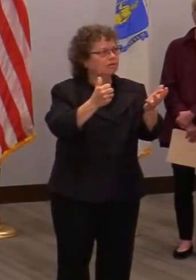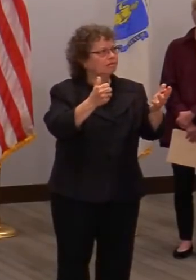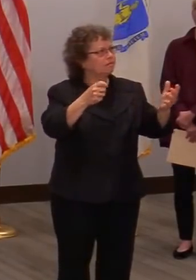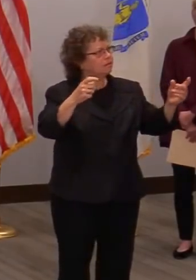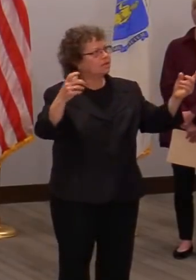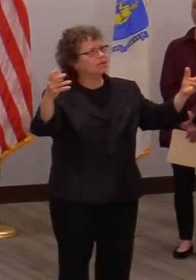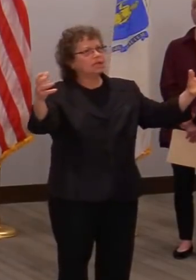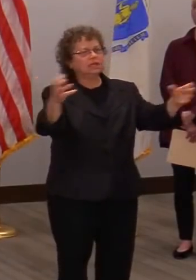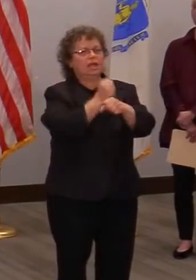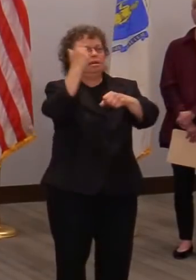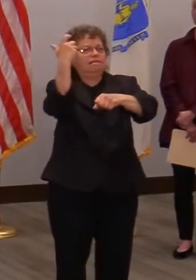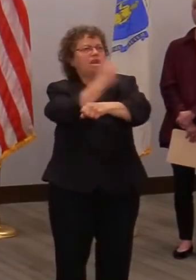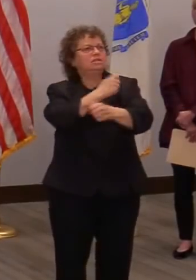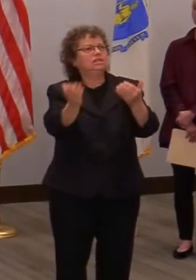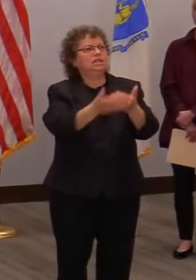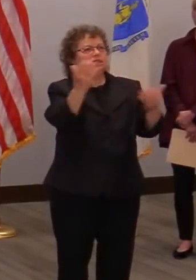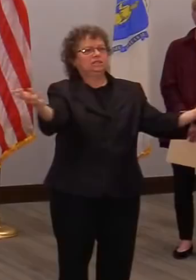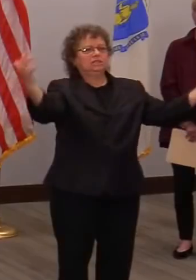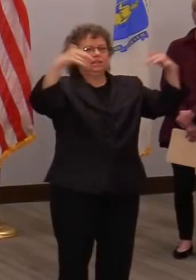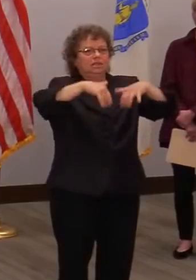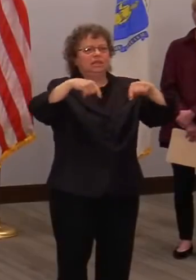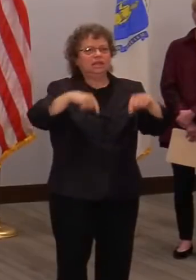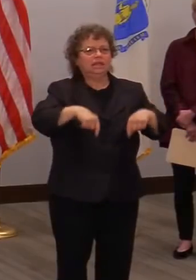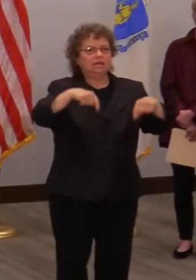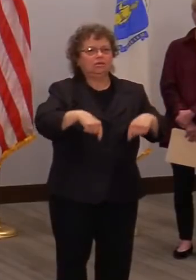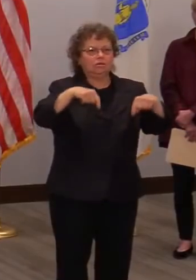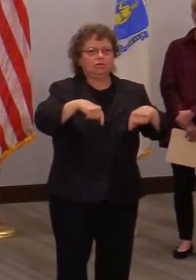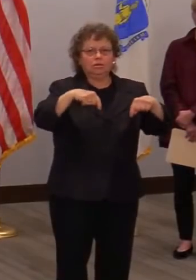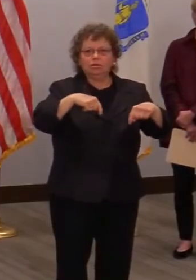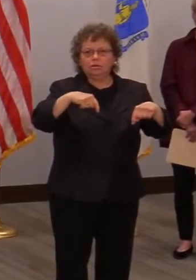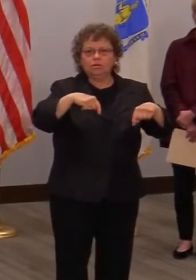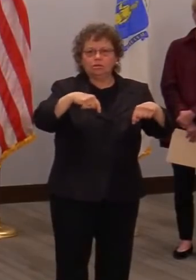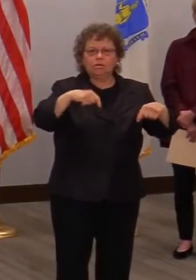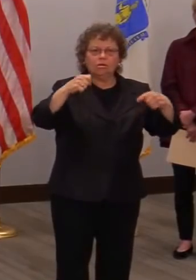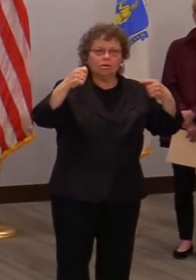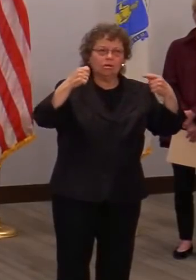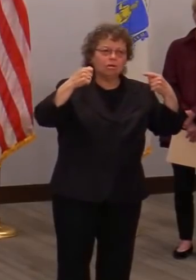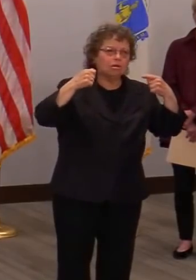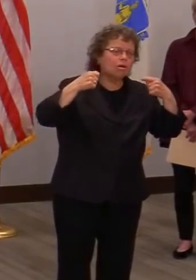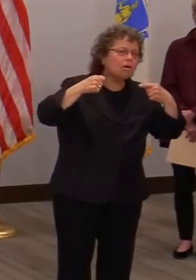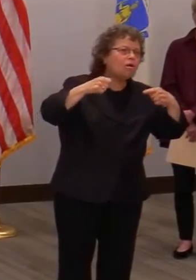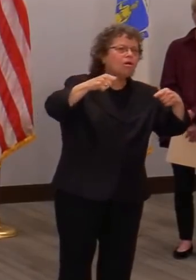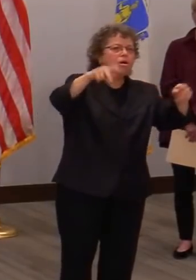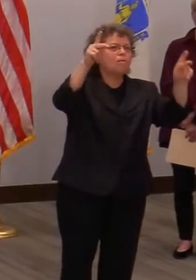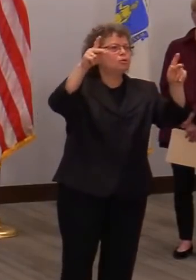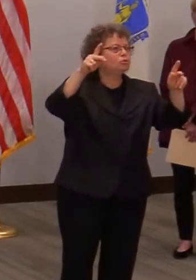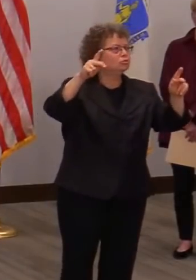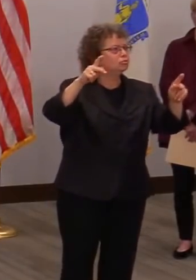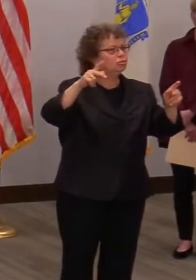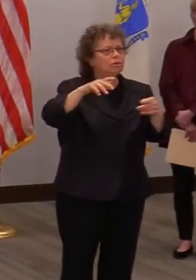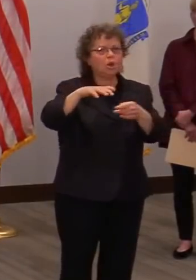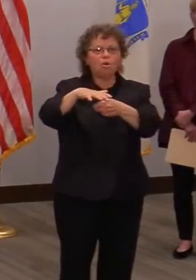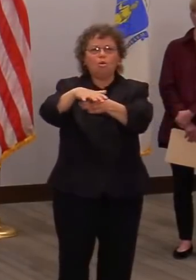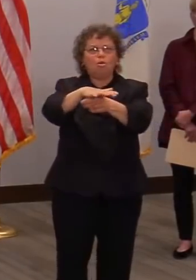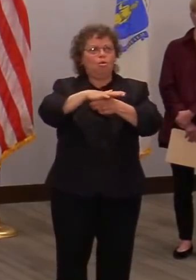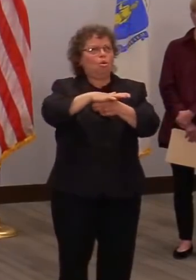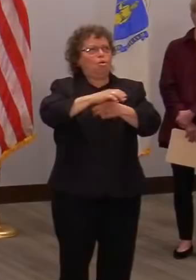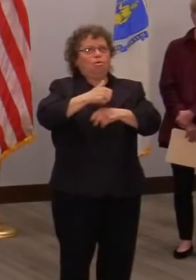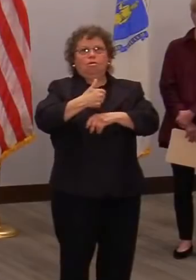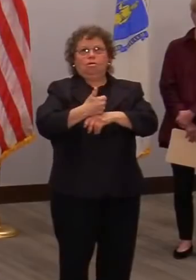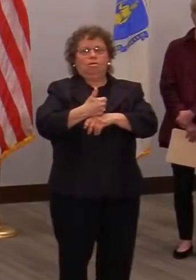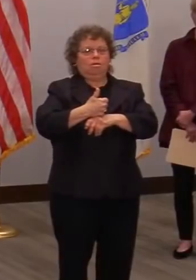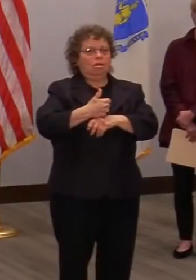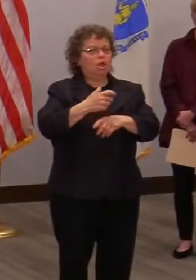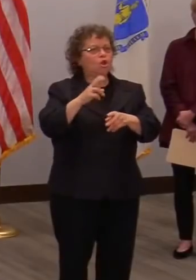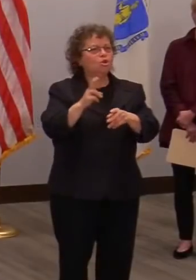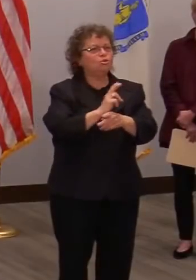the vaccine. And the opportunity that we, as a locally based, community-based organization that is using